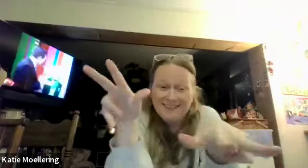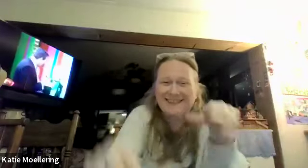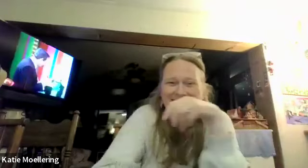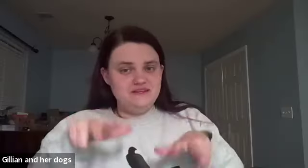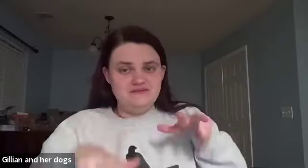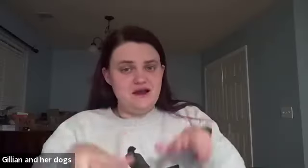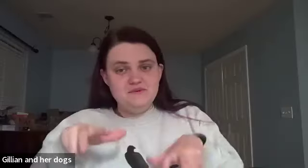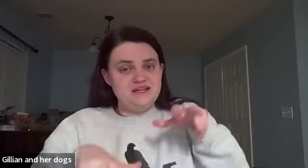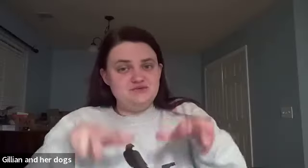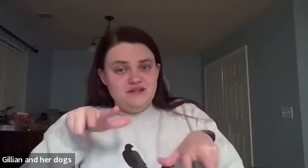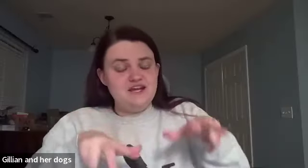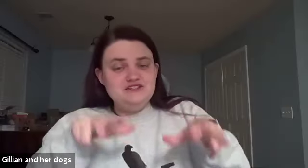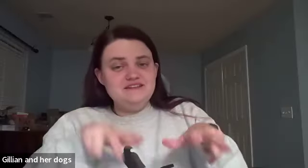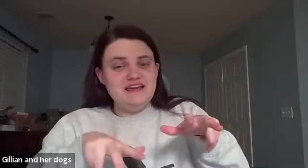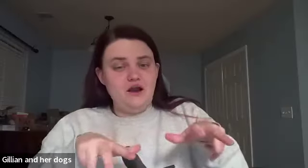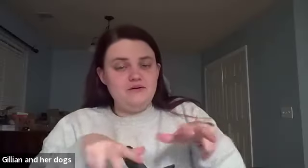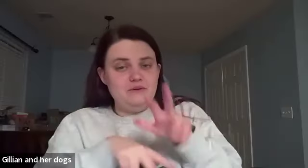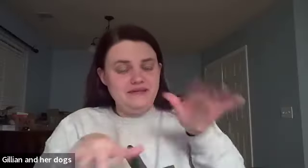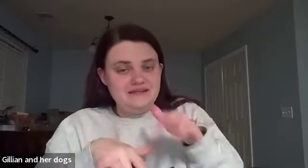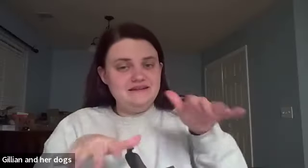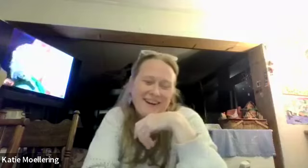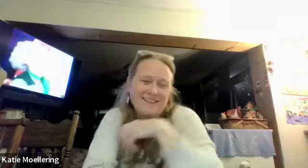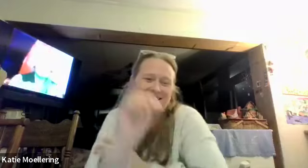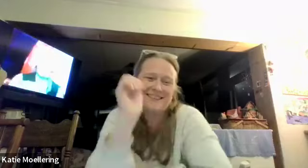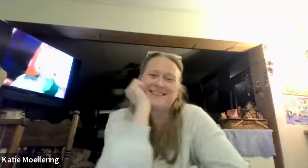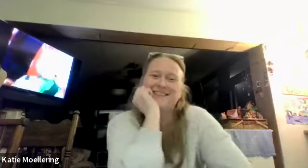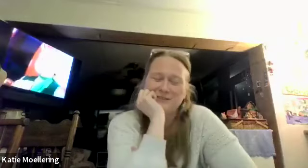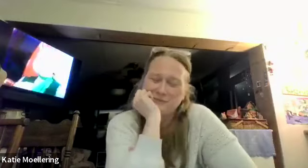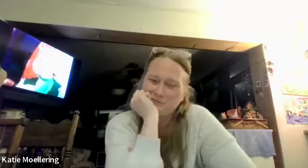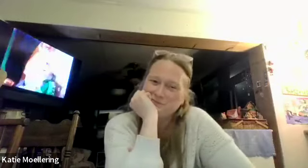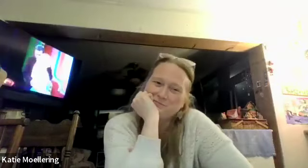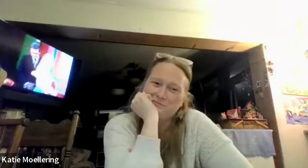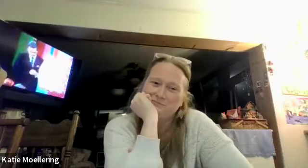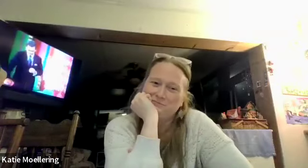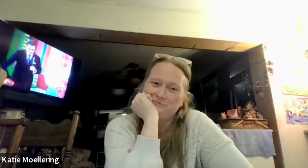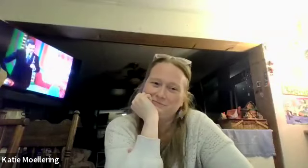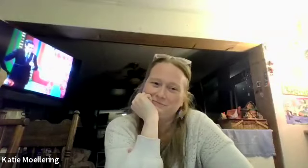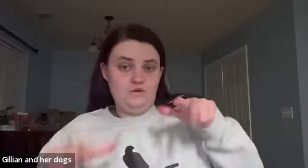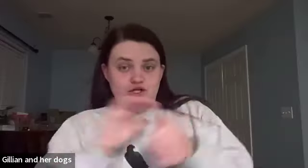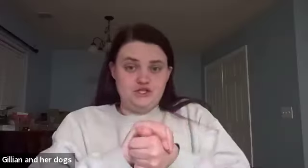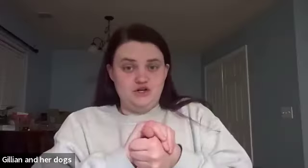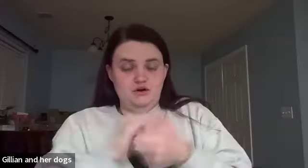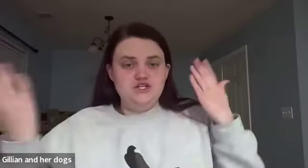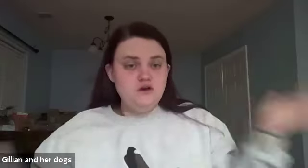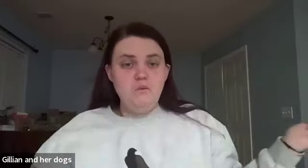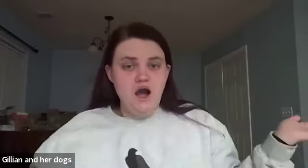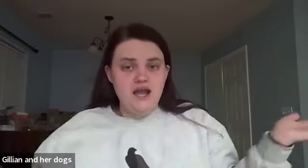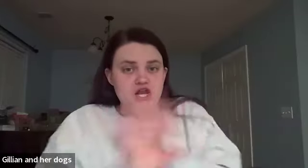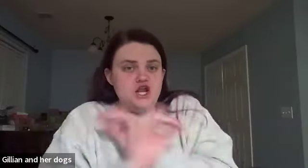I'm obsessed with it. I'm obsessed with it. I used to like It's so repeatedly great. say in school, awkward turtle, awkward turtle. I don't know why.